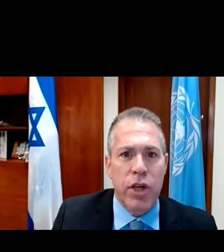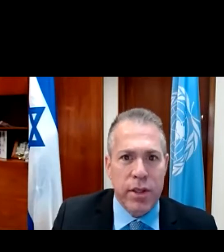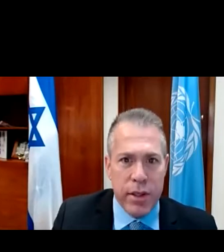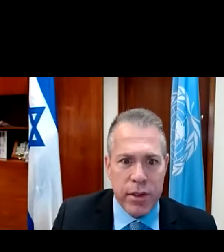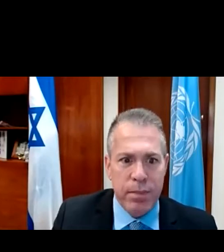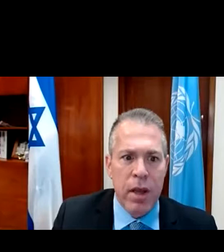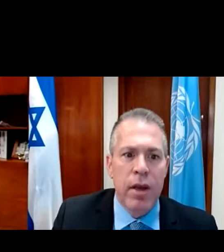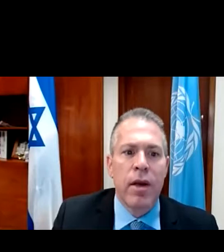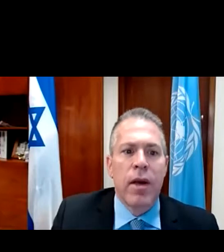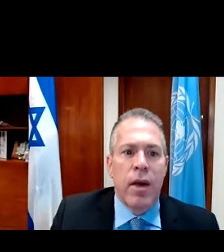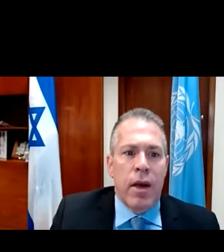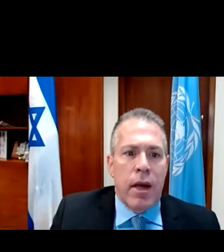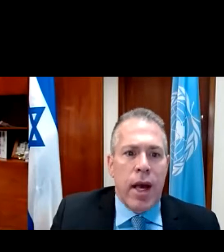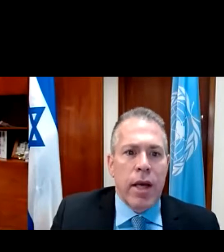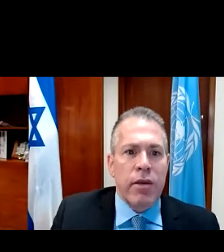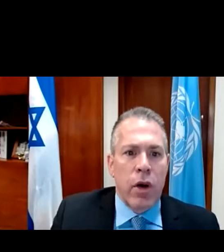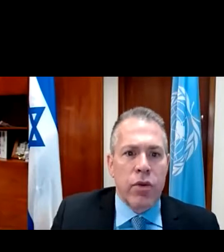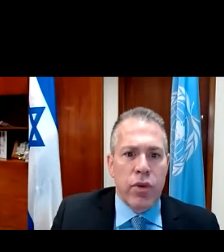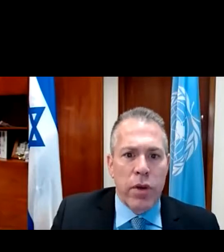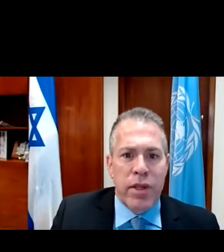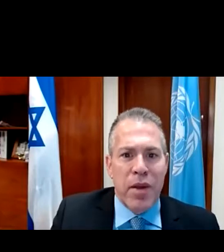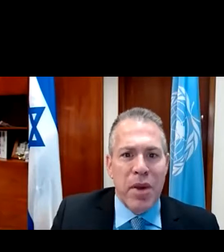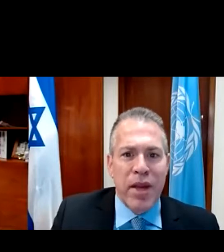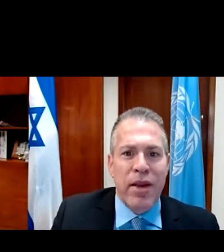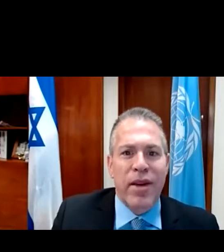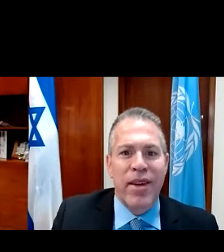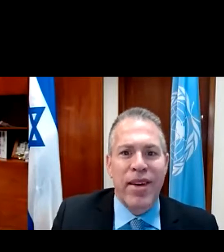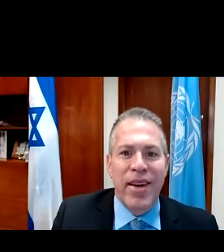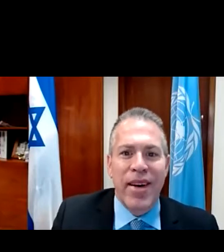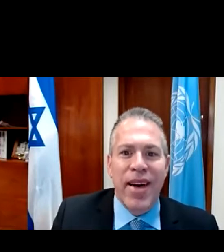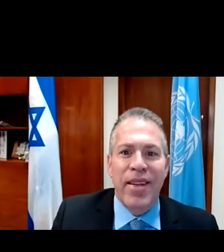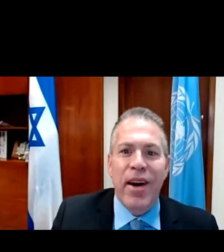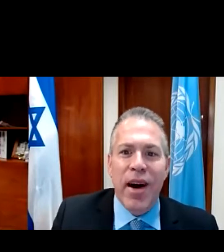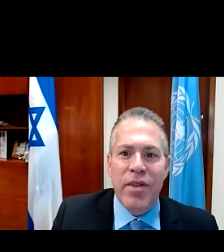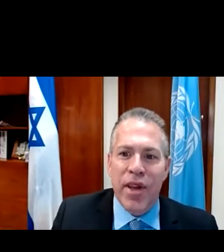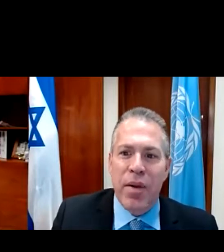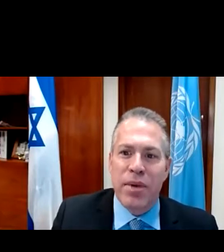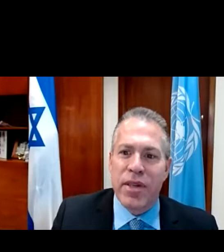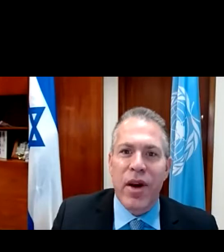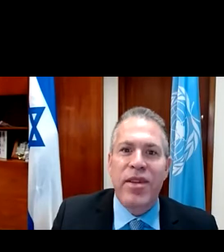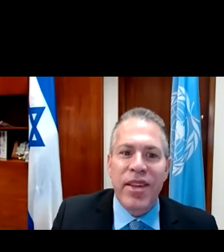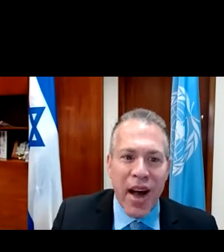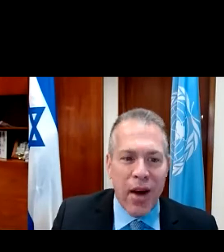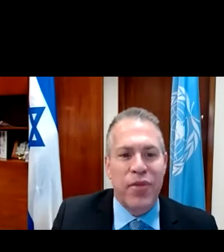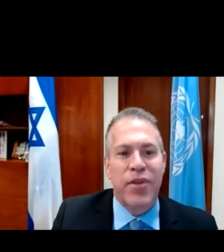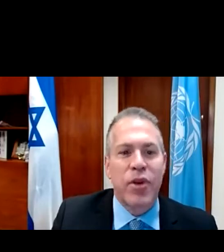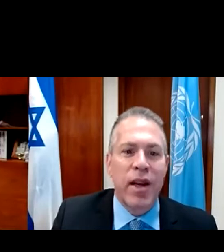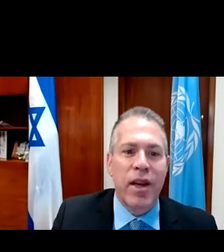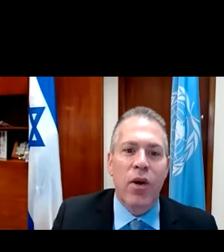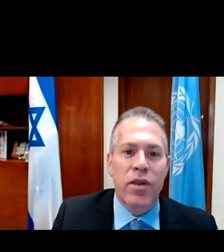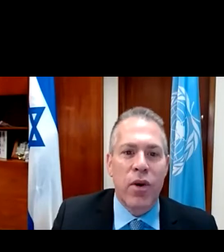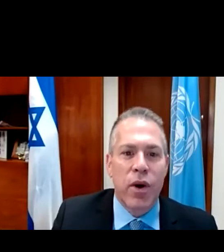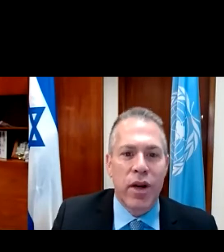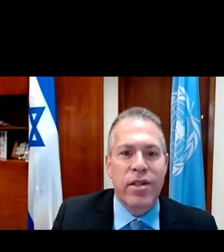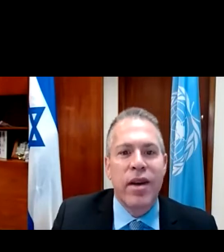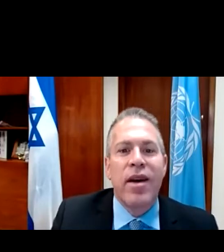of Justice. As if those roles and being an art therapist aren't enough, Odelia